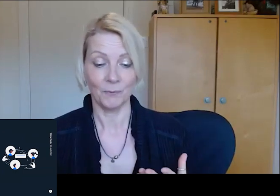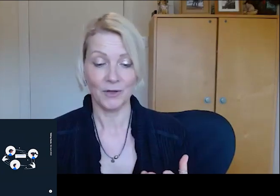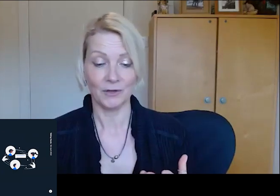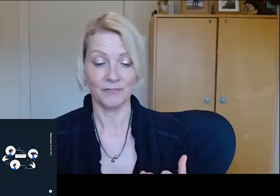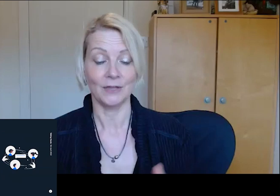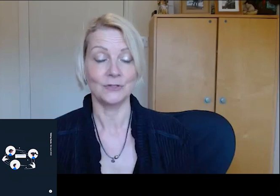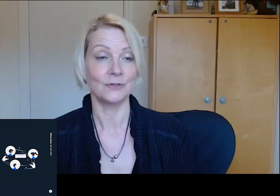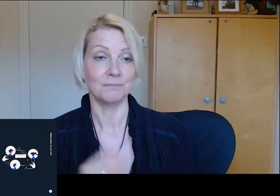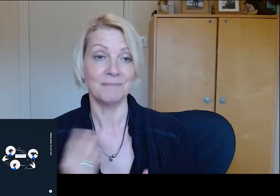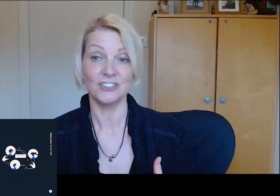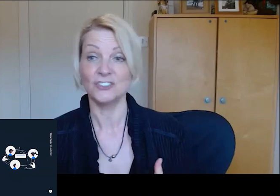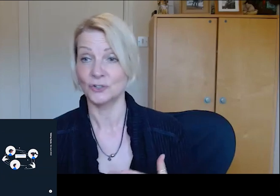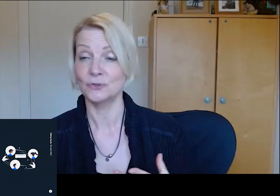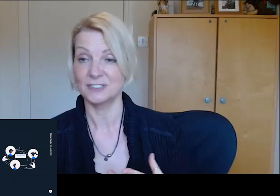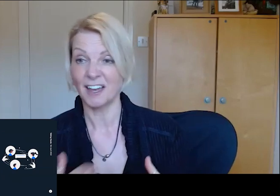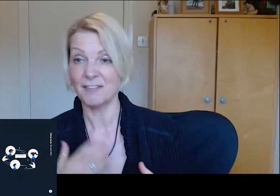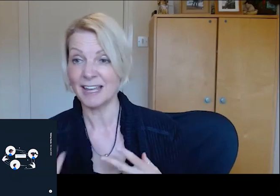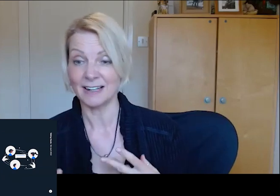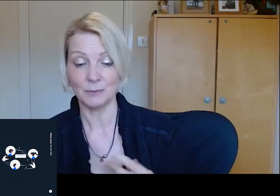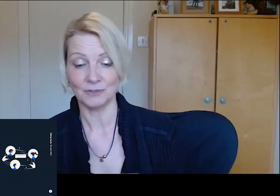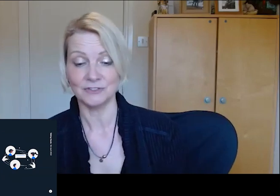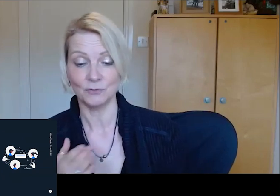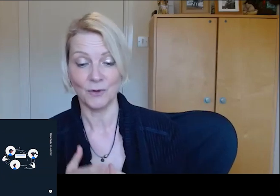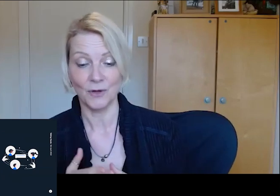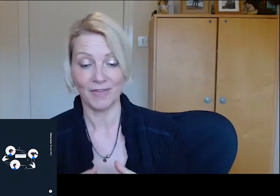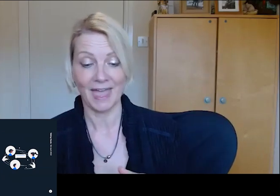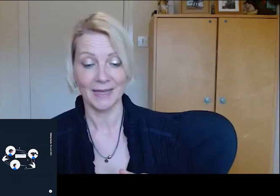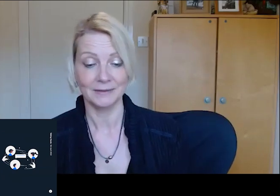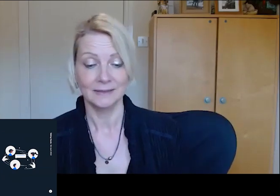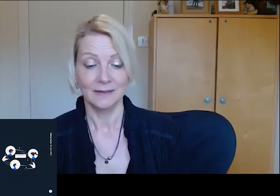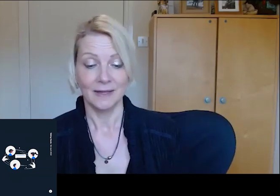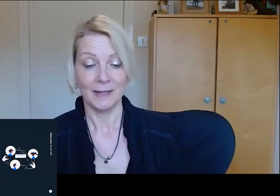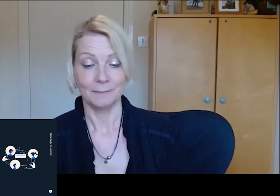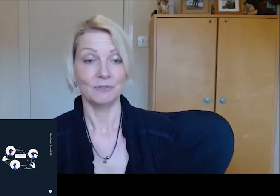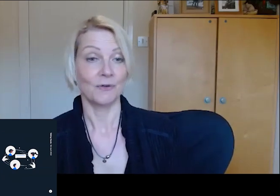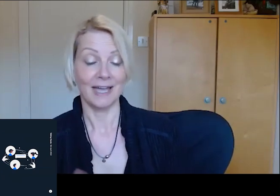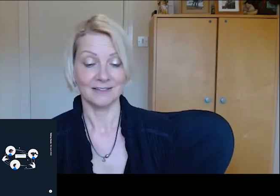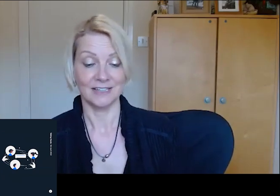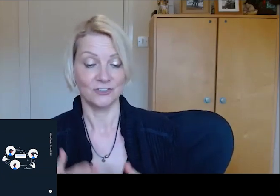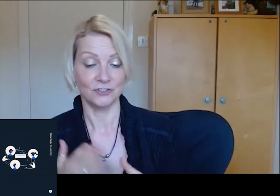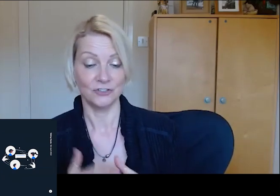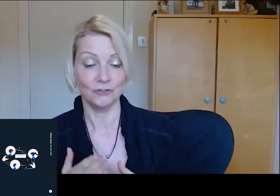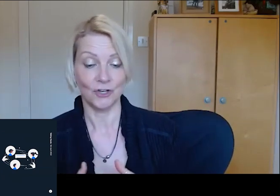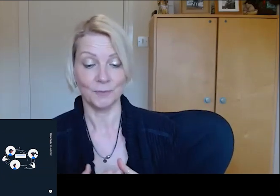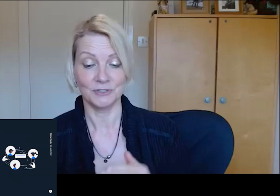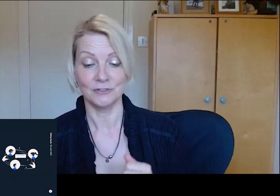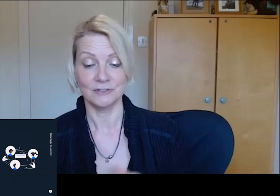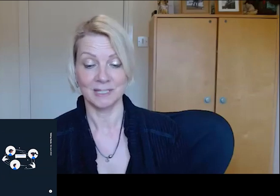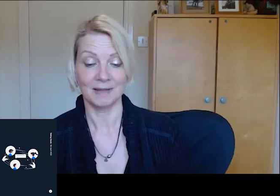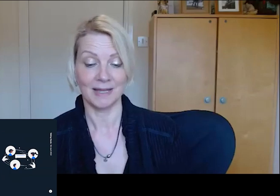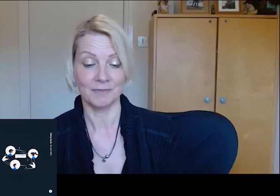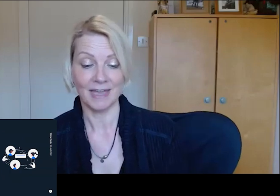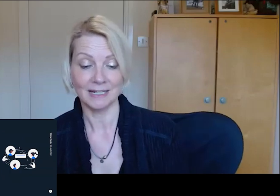work there. You can message schools directly once you've worked there. You've got access to new jobs as soon as they become